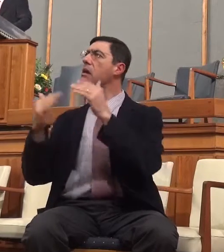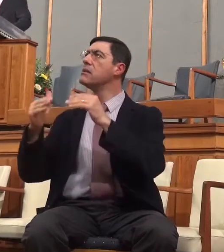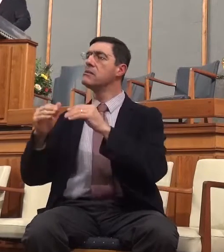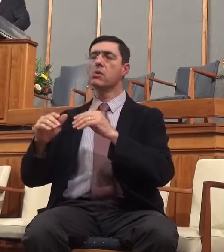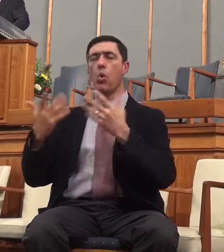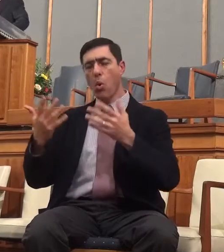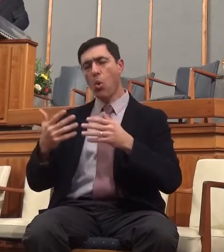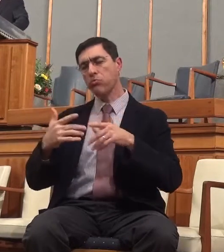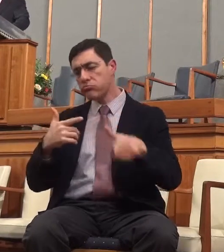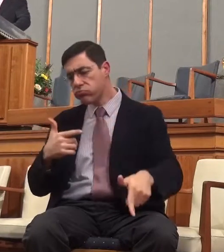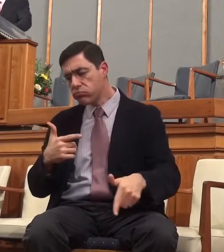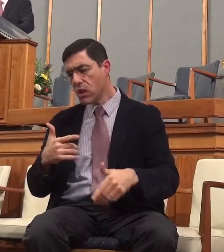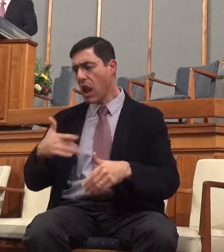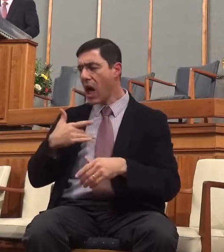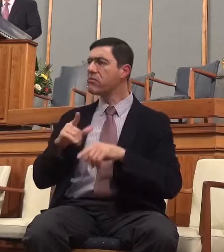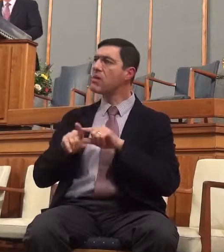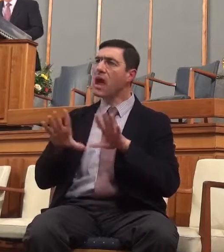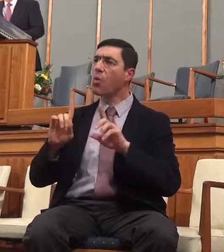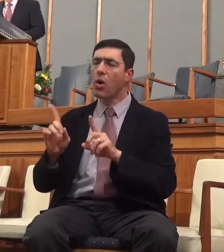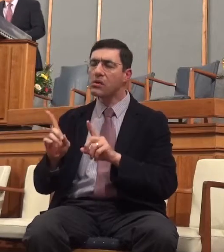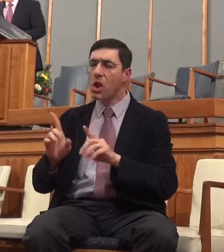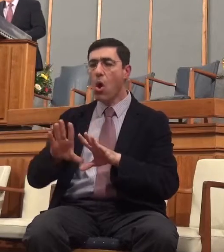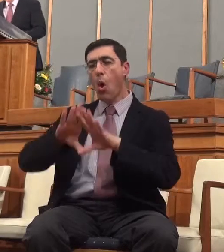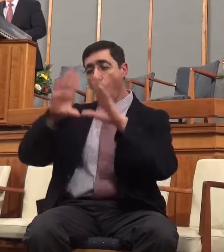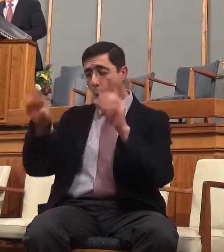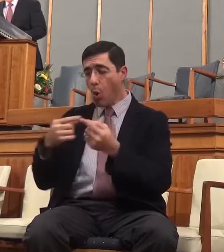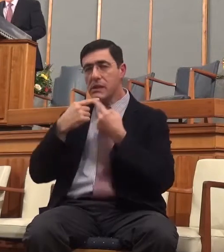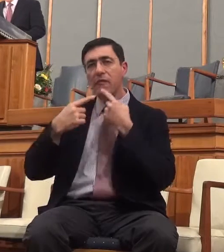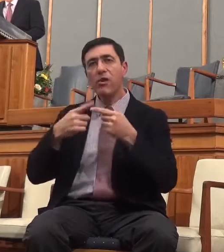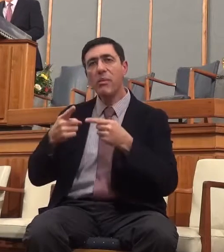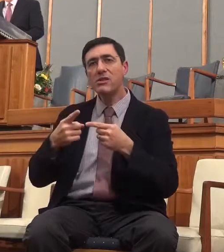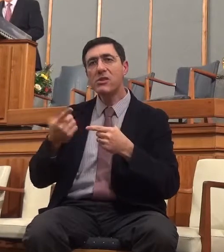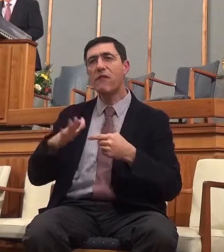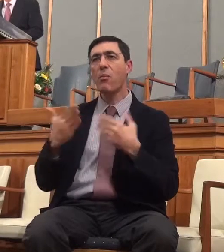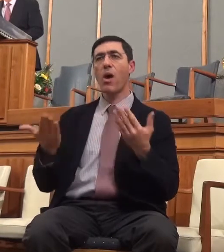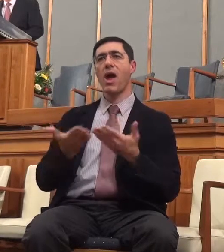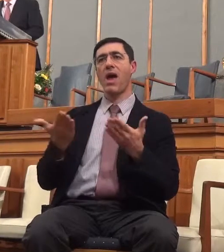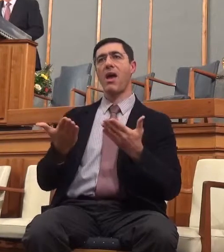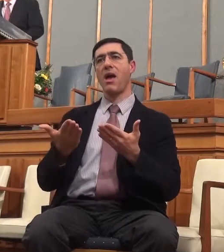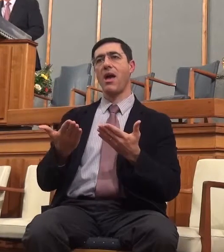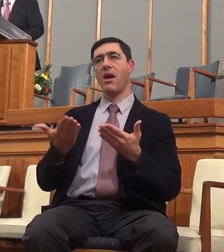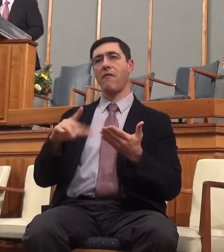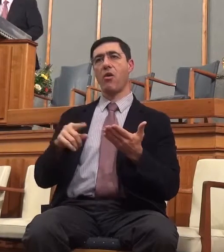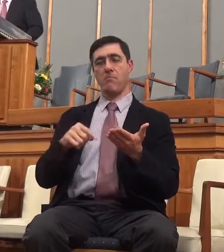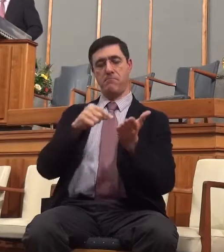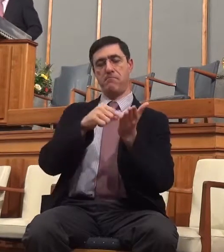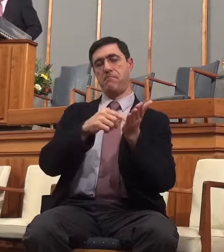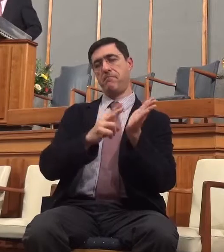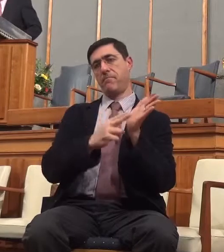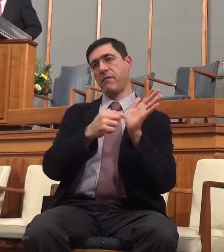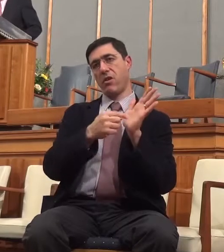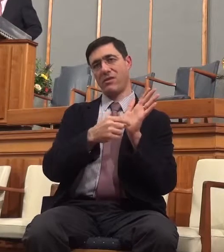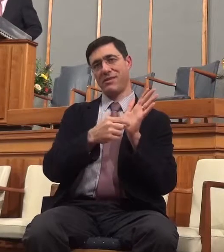This is all really coming from these simple words of the Apostle Paul. We walk by